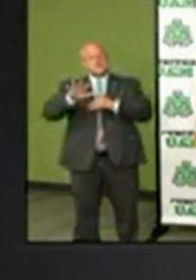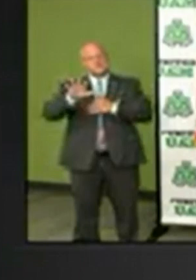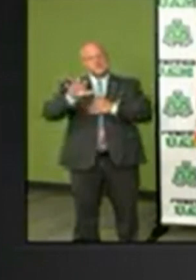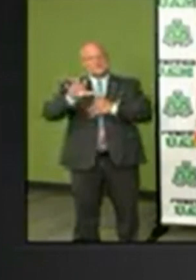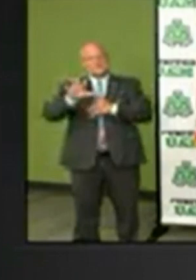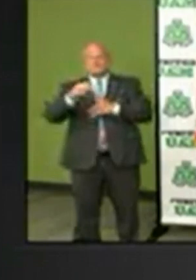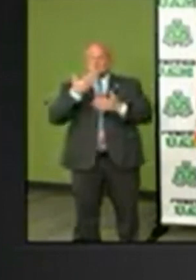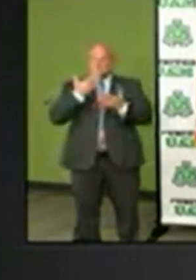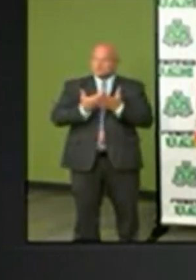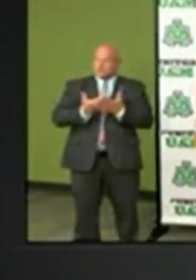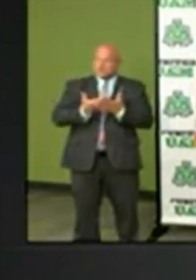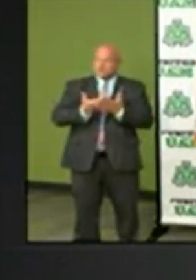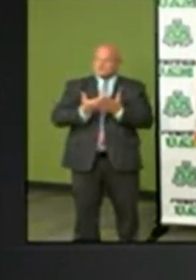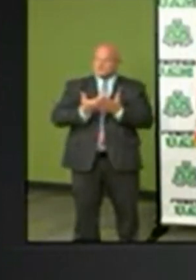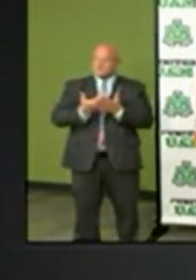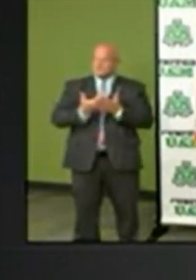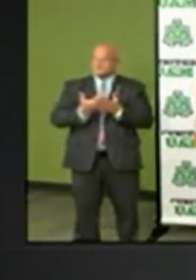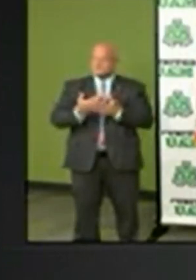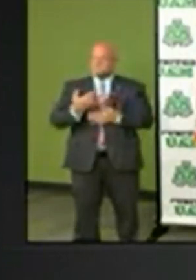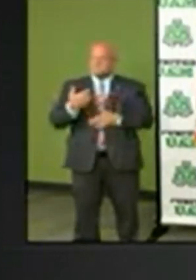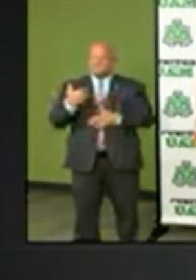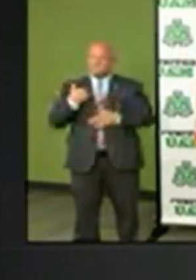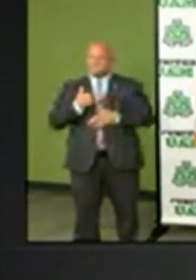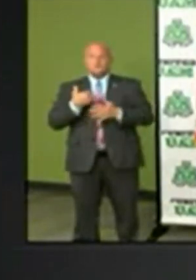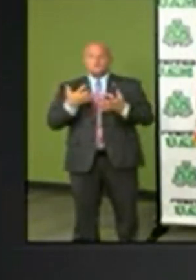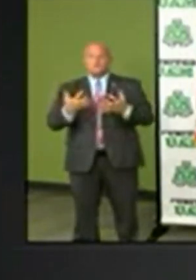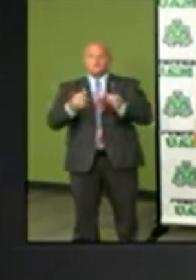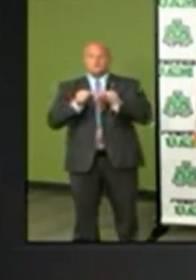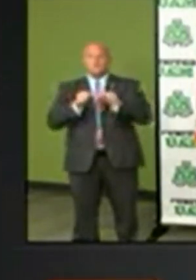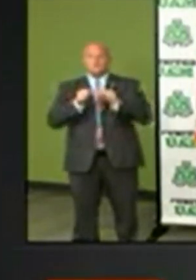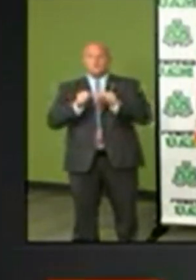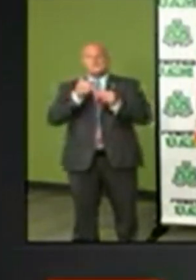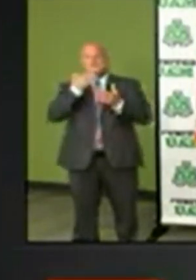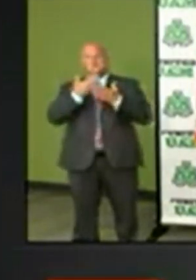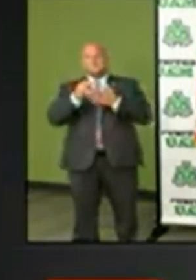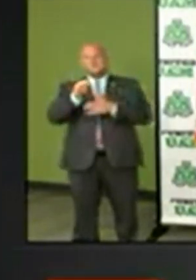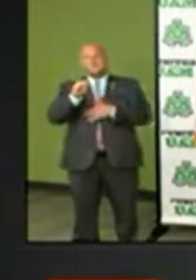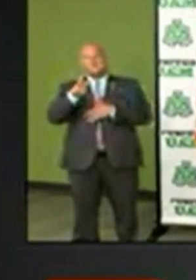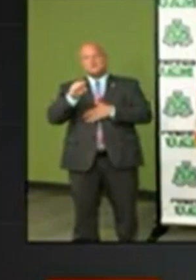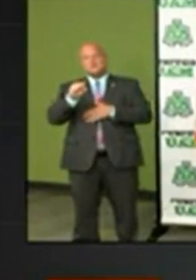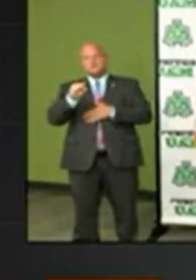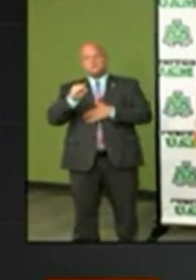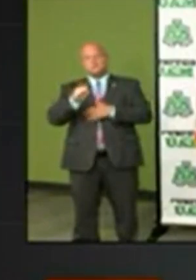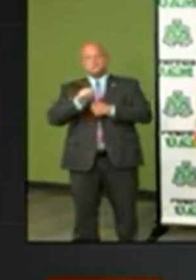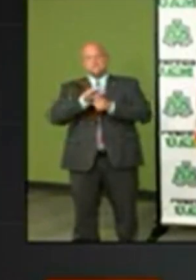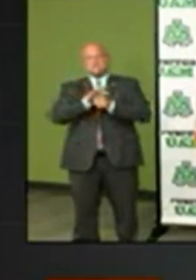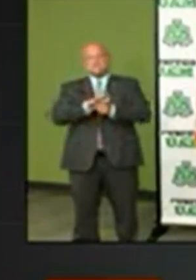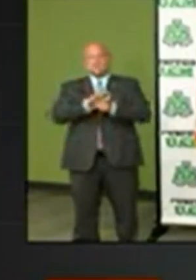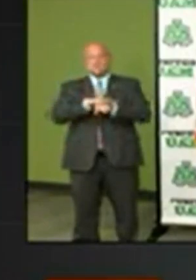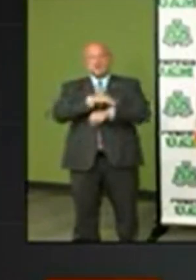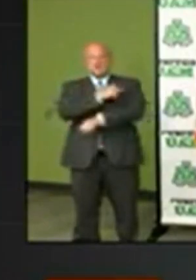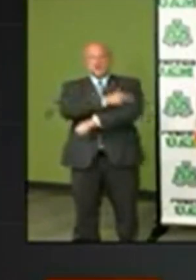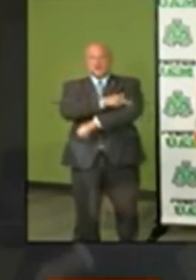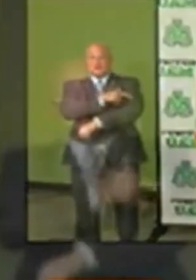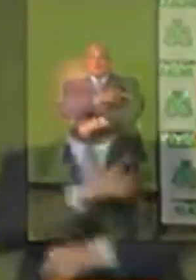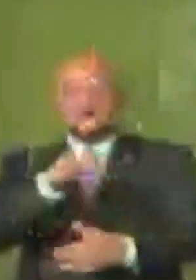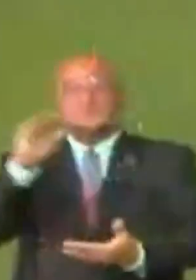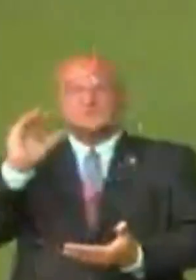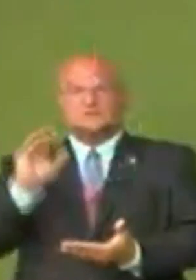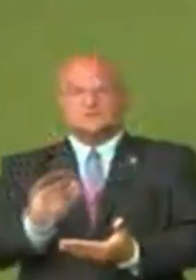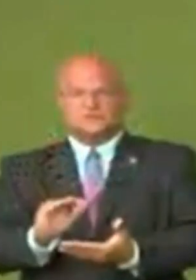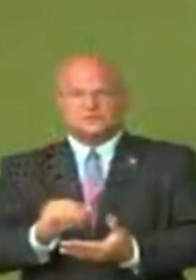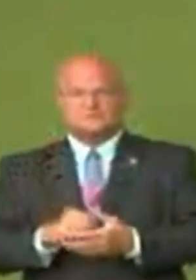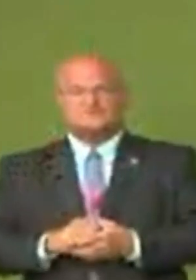which is good. We want to have continued good news there because of the pressure on our hospitals. And